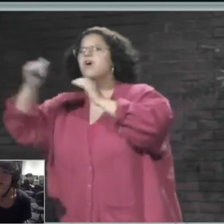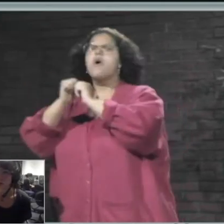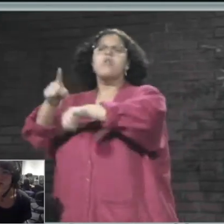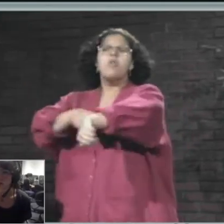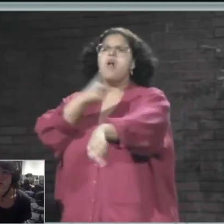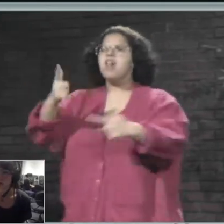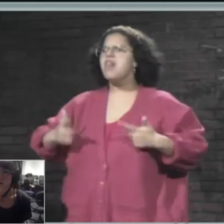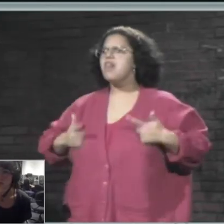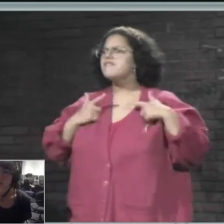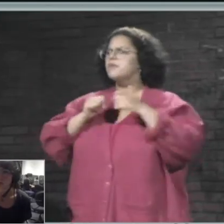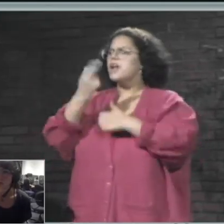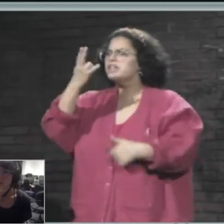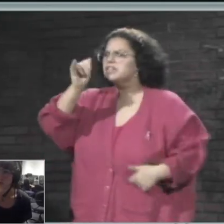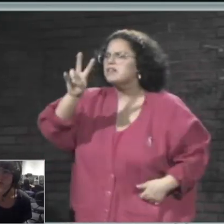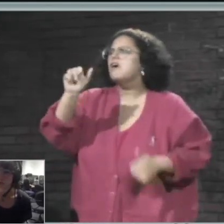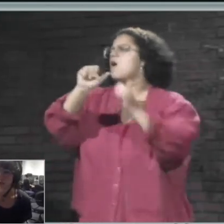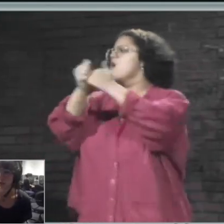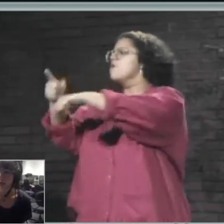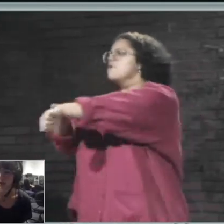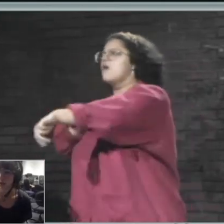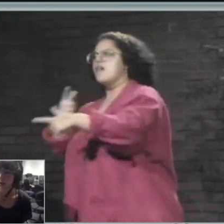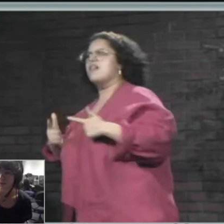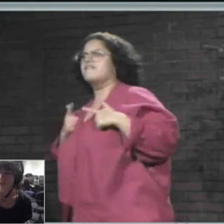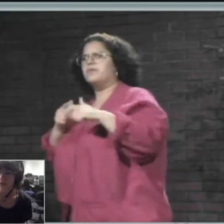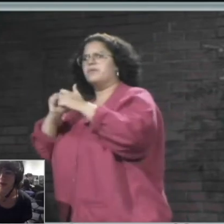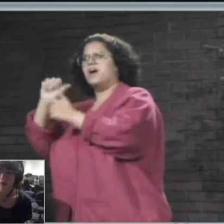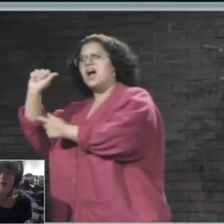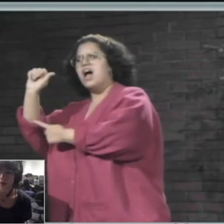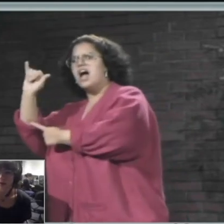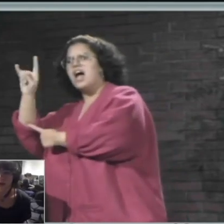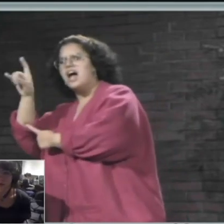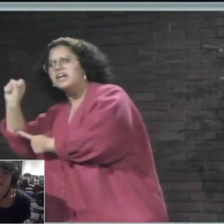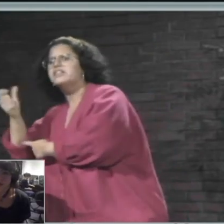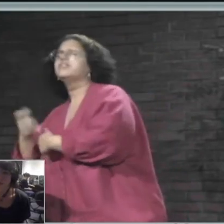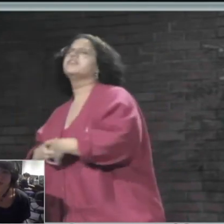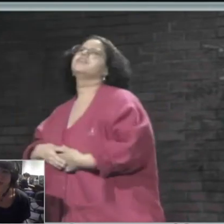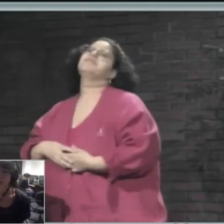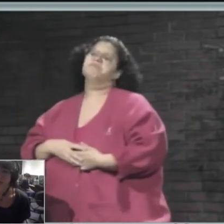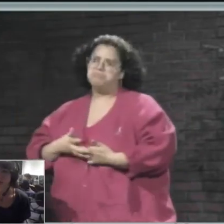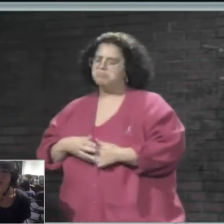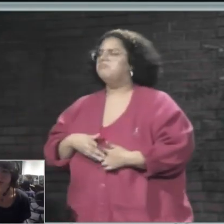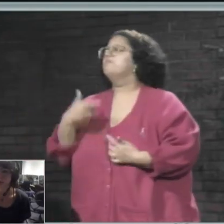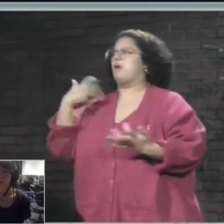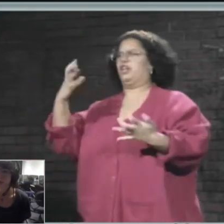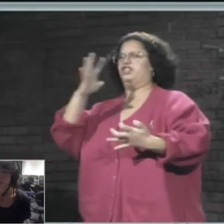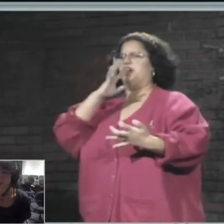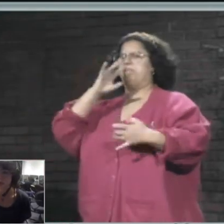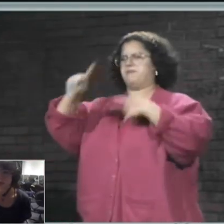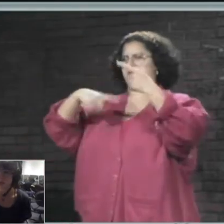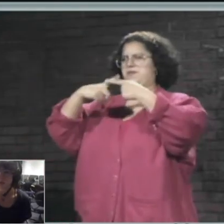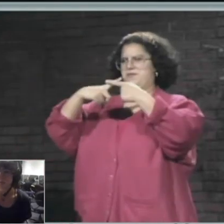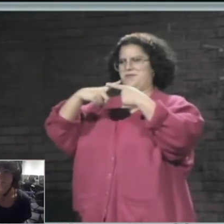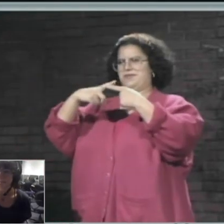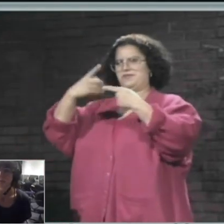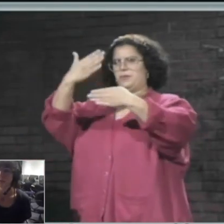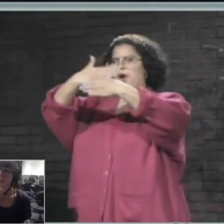So you might be wondering, once I get HIV, how long can I live? Or if it turns into AIDS?